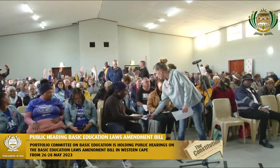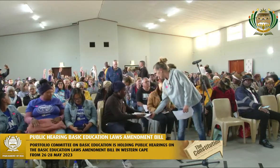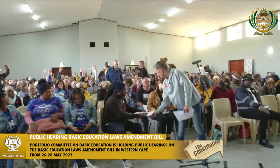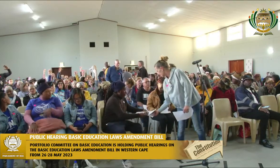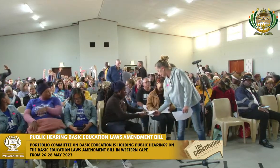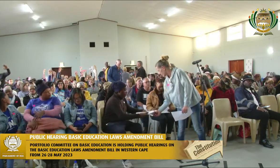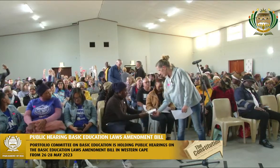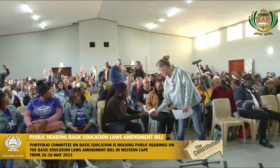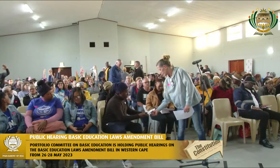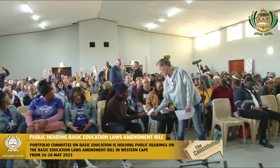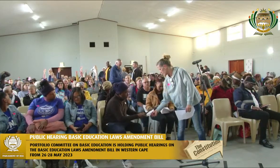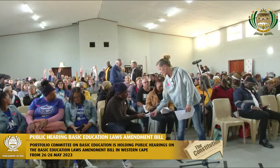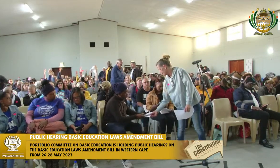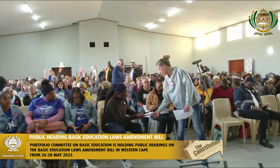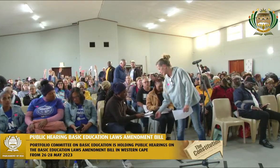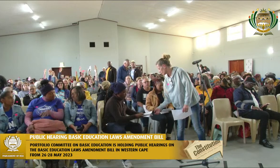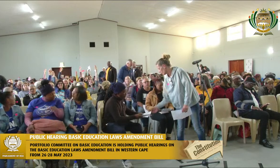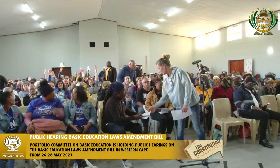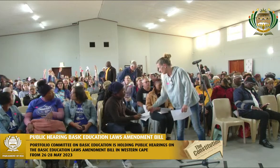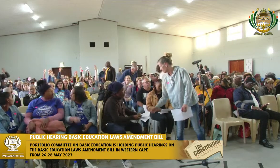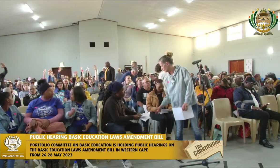Ageism.